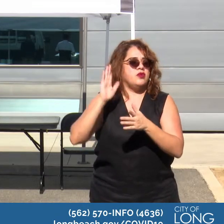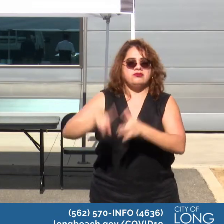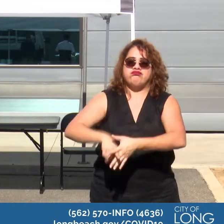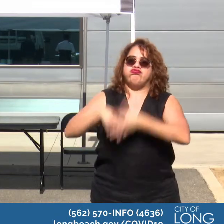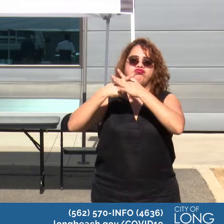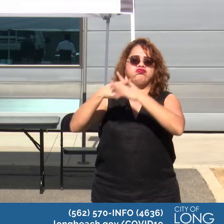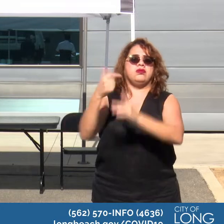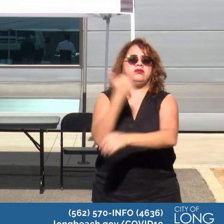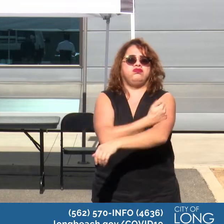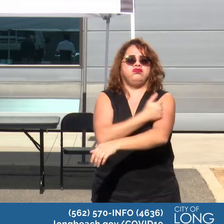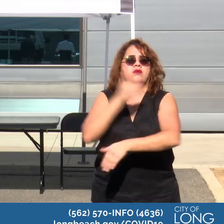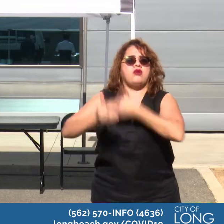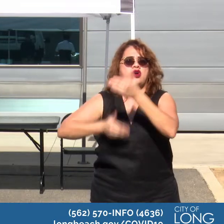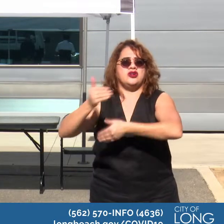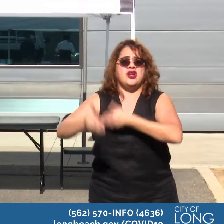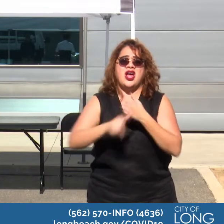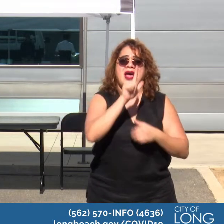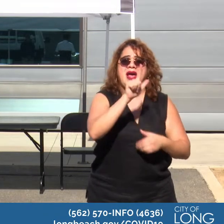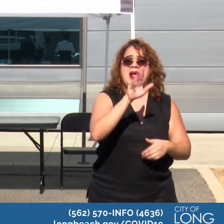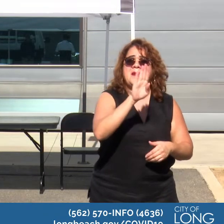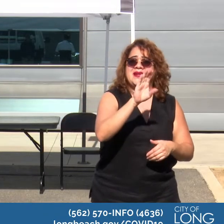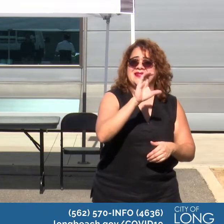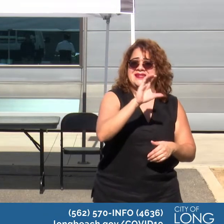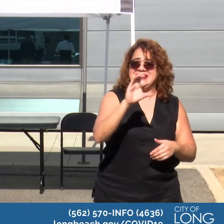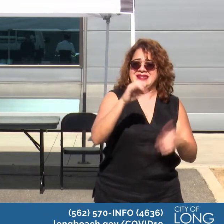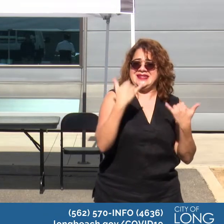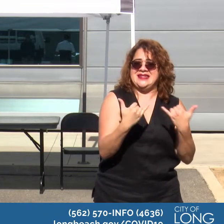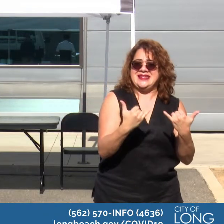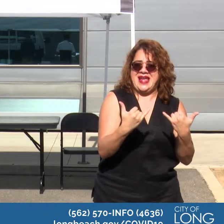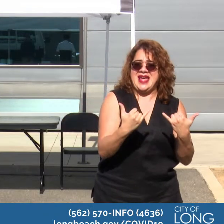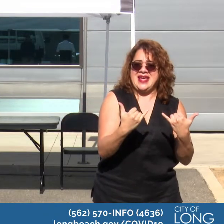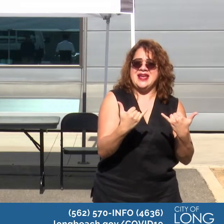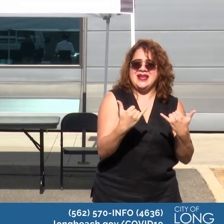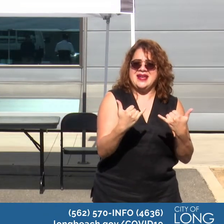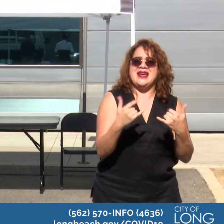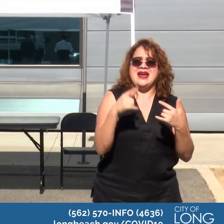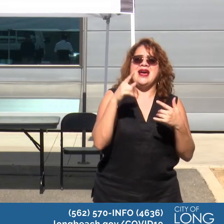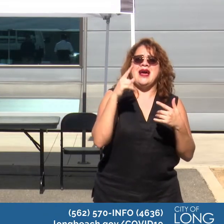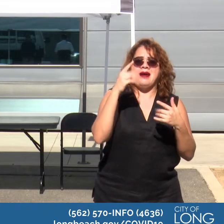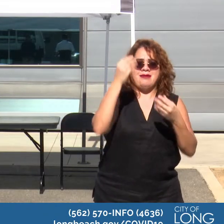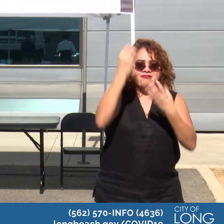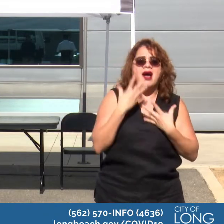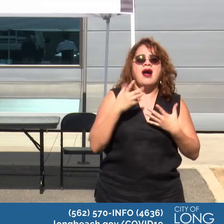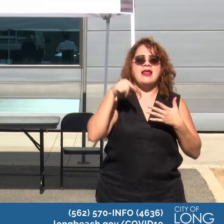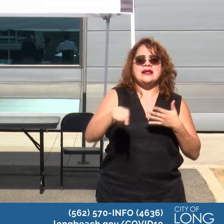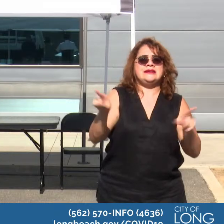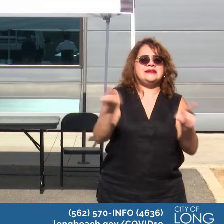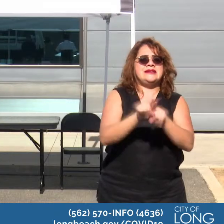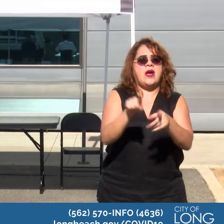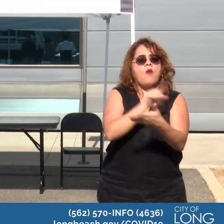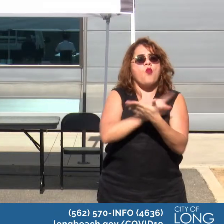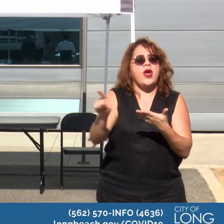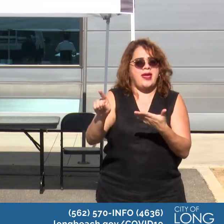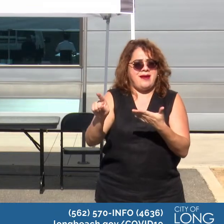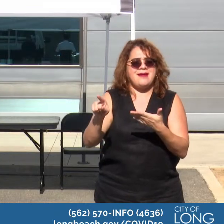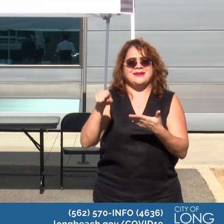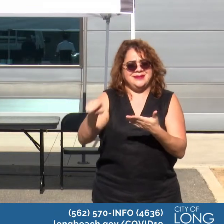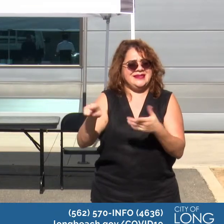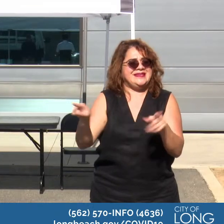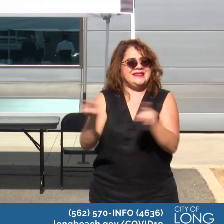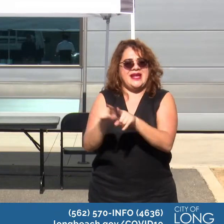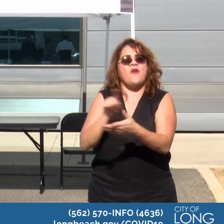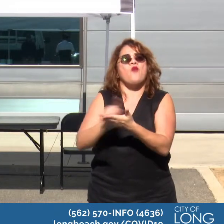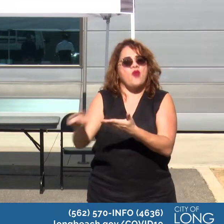City College will also begin their vaccination process that same week. Just spoke to the president of Long Beach City College moments